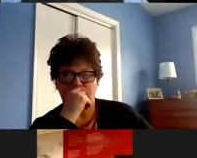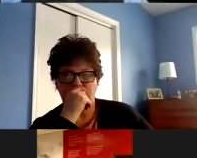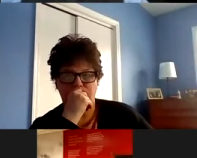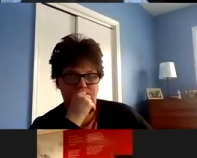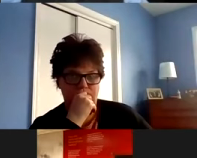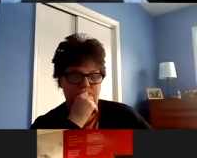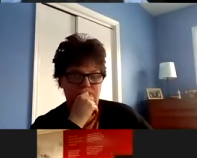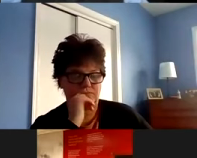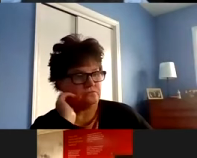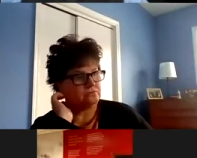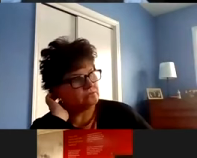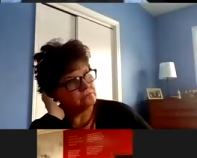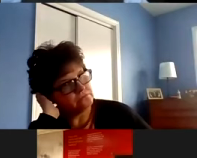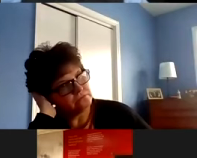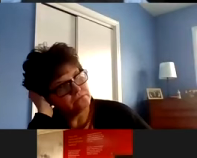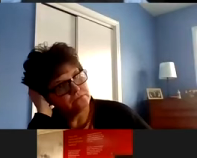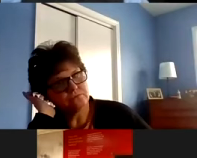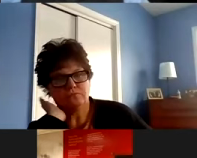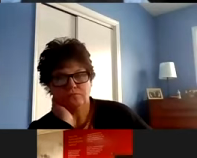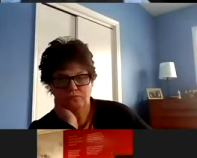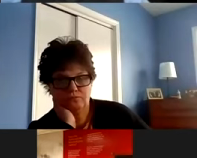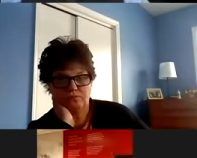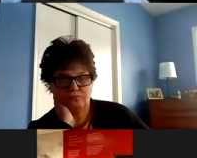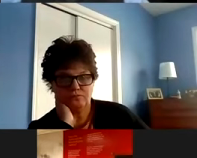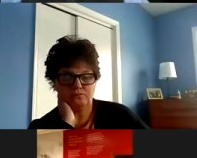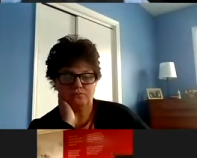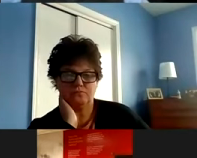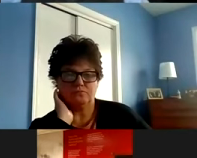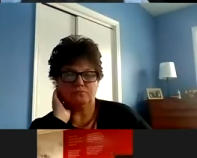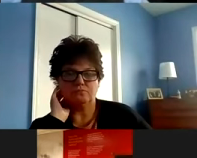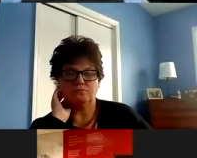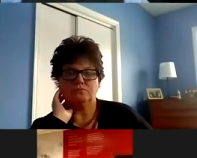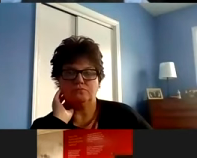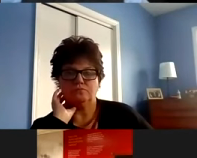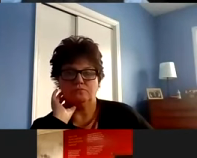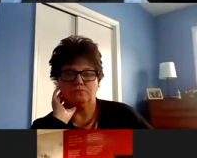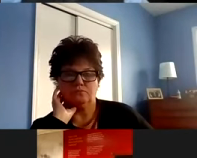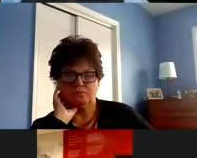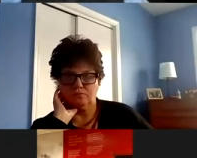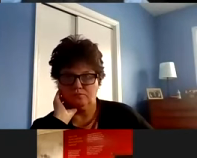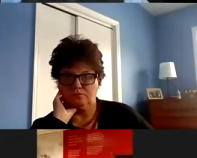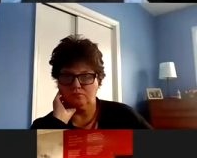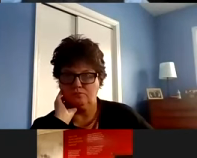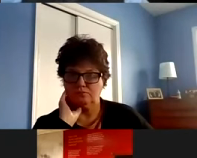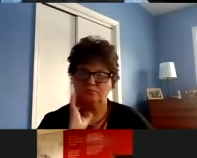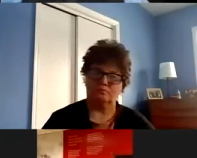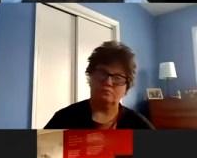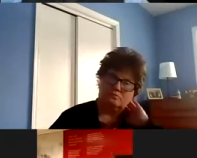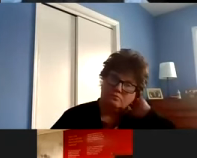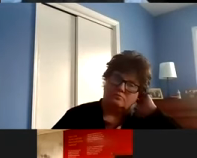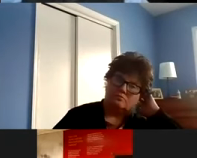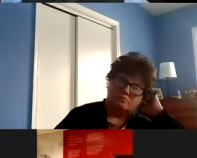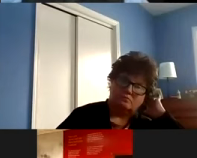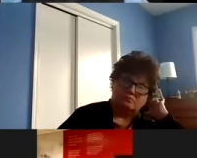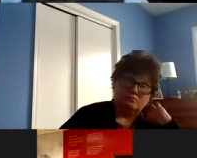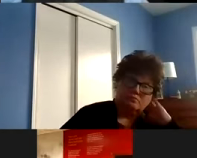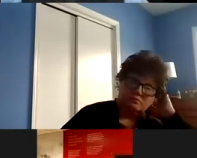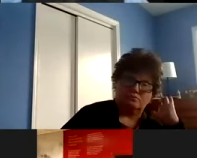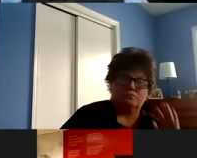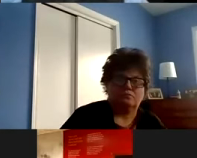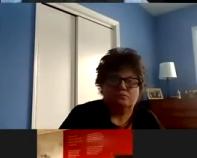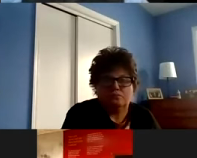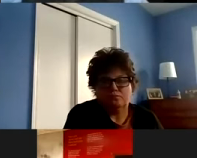slavery in the late 1700s, through active engagement in the civil rights movement in the 1960s, where some UUs gave